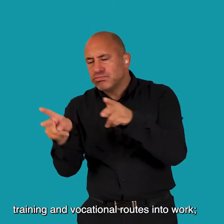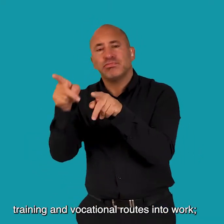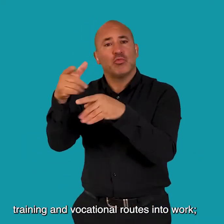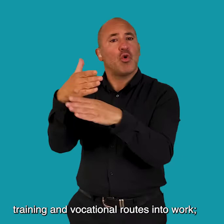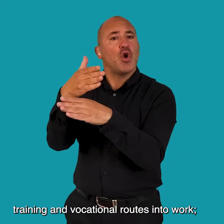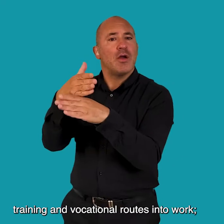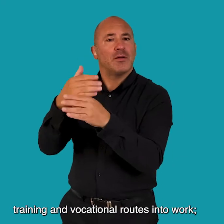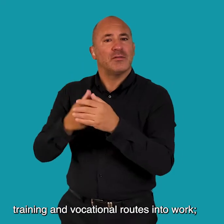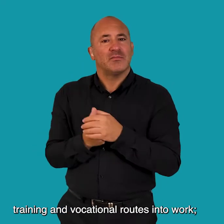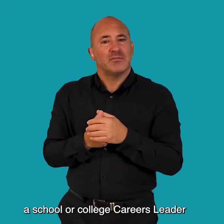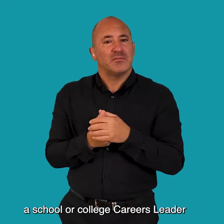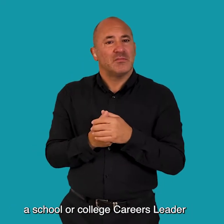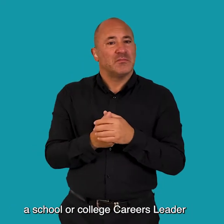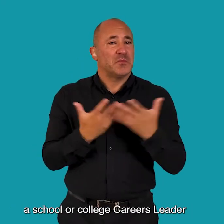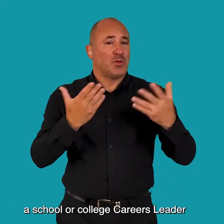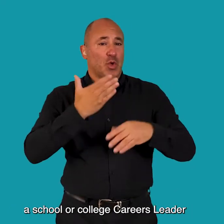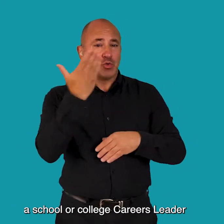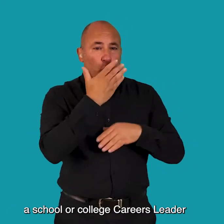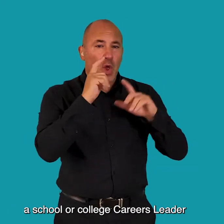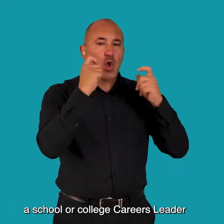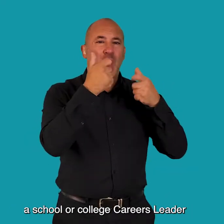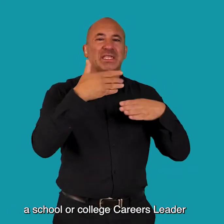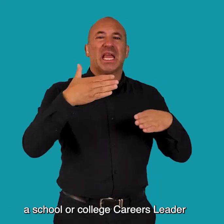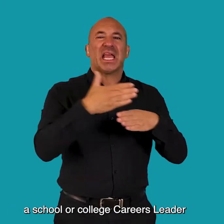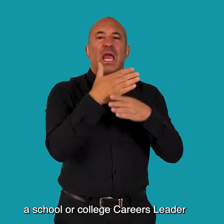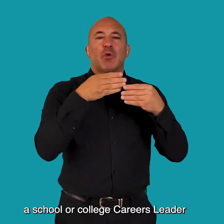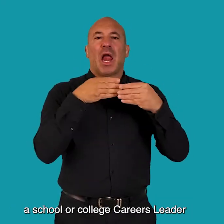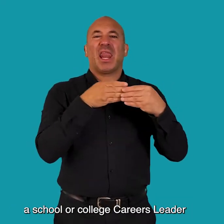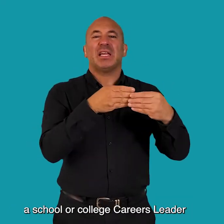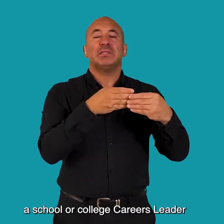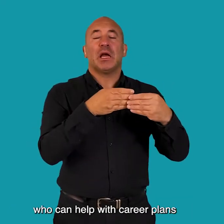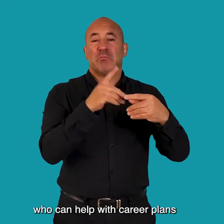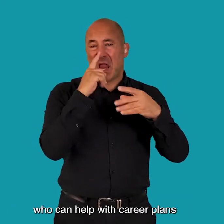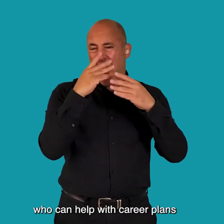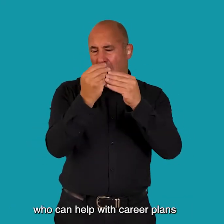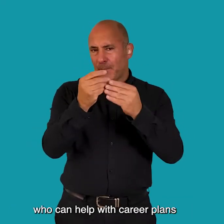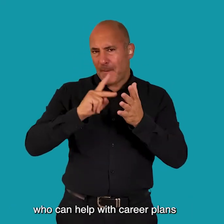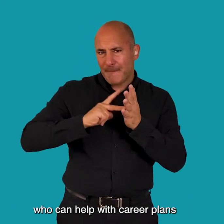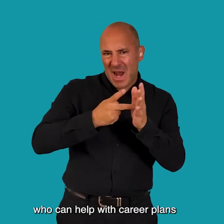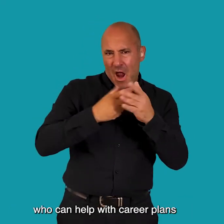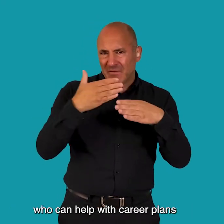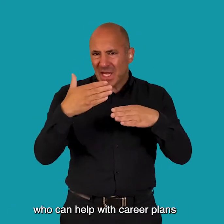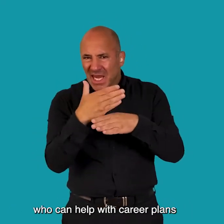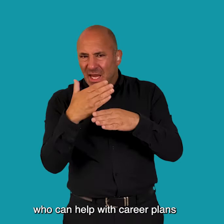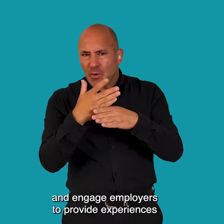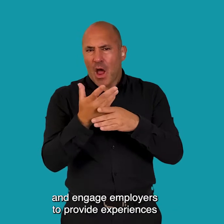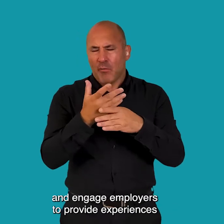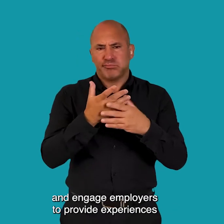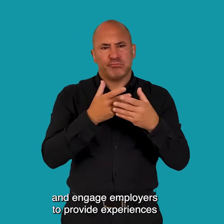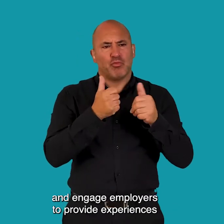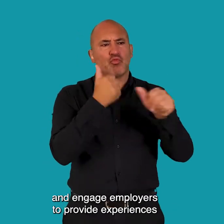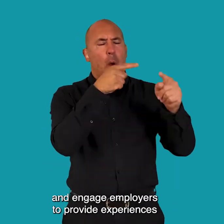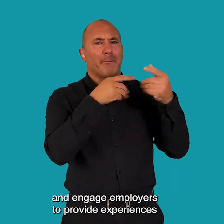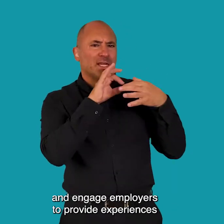into work. A school or college careers leader who can help with career plans and engage employers to